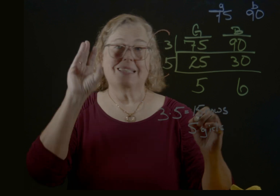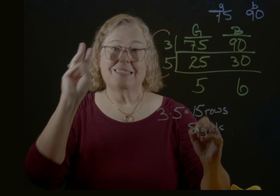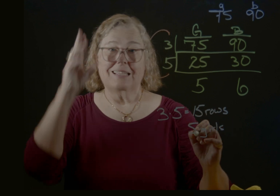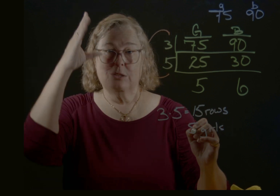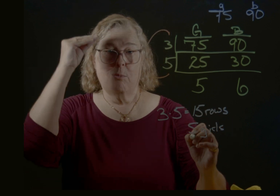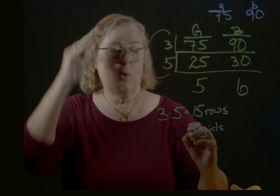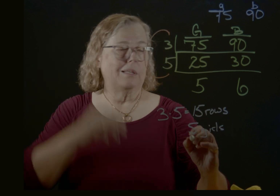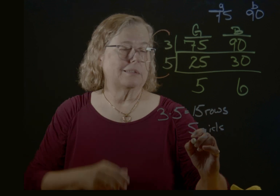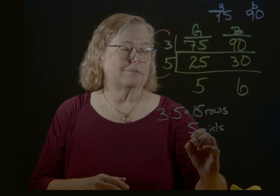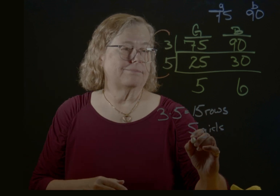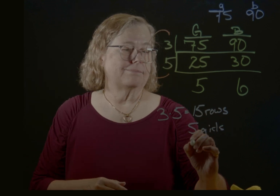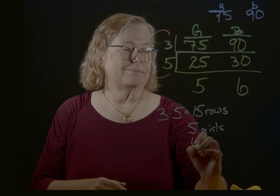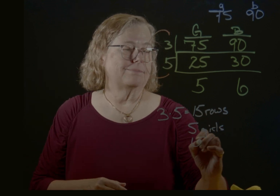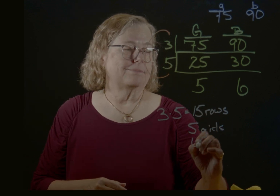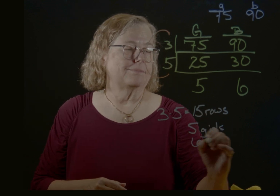and 6 boys.